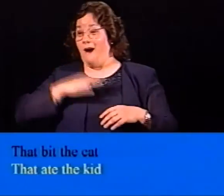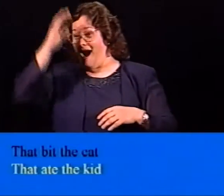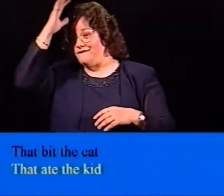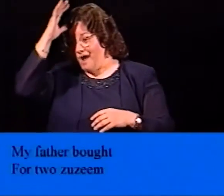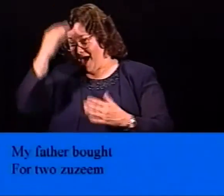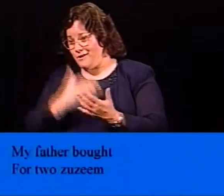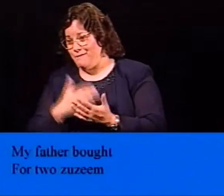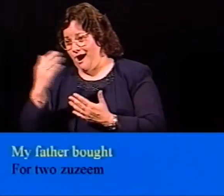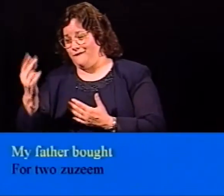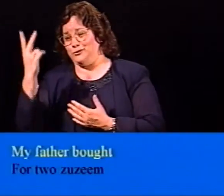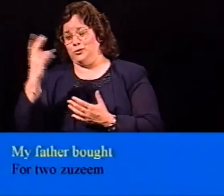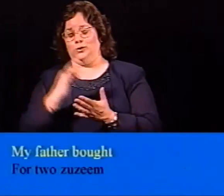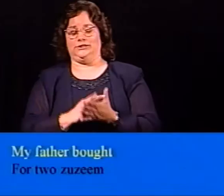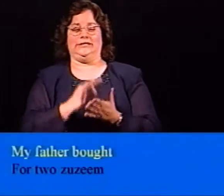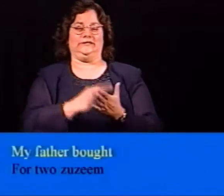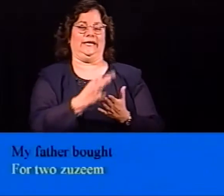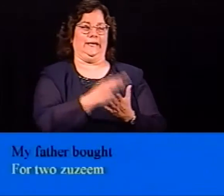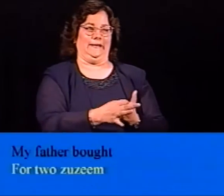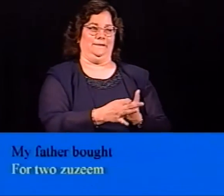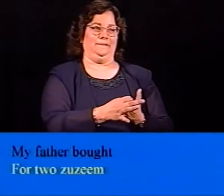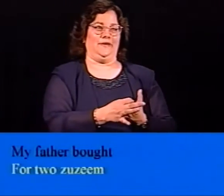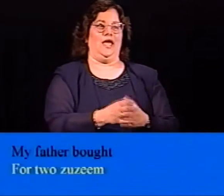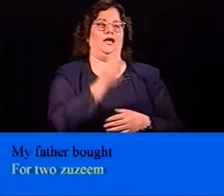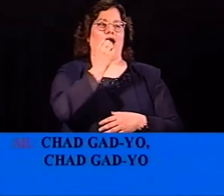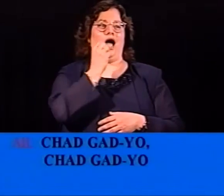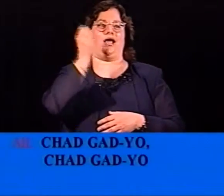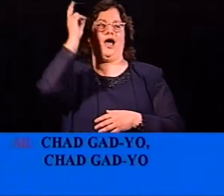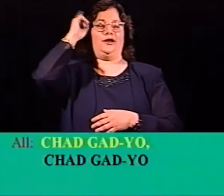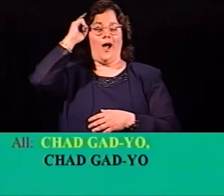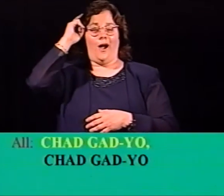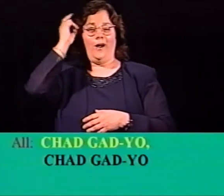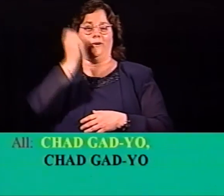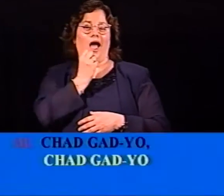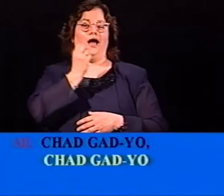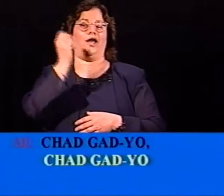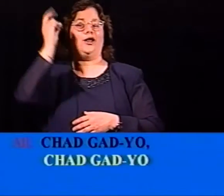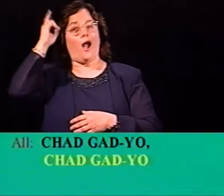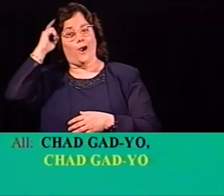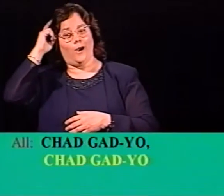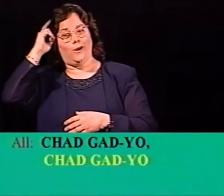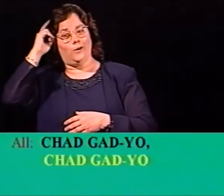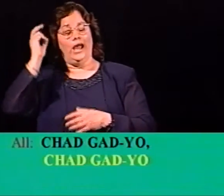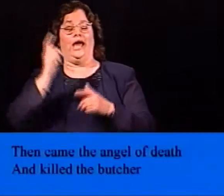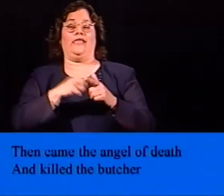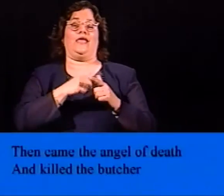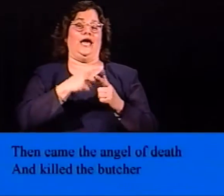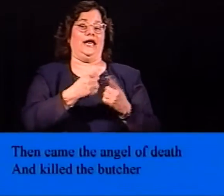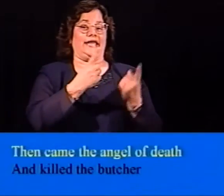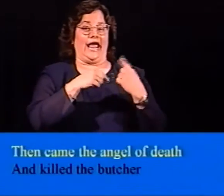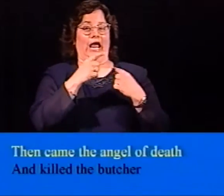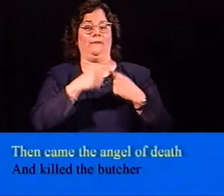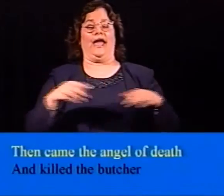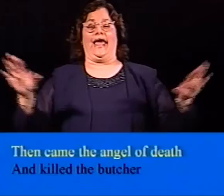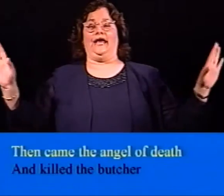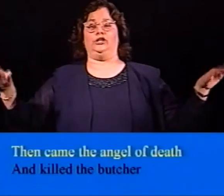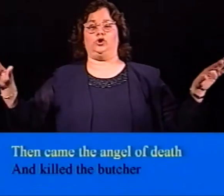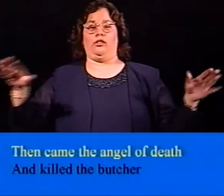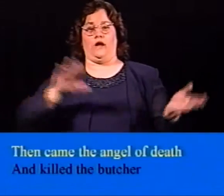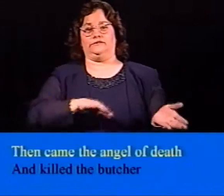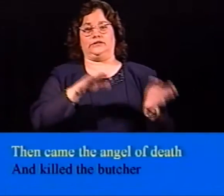bought for 2 zuzim. Had gayo, had gayo. Then came the angel of death and killed the